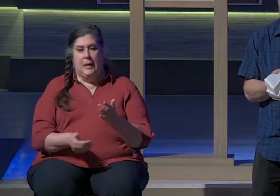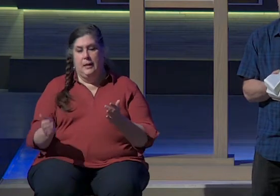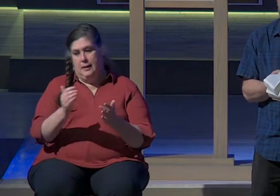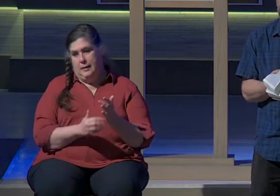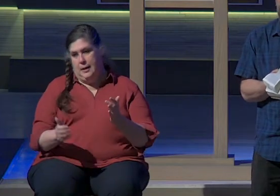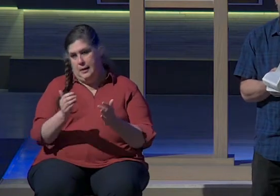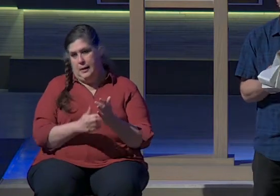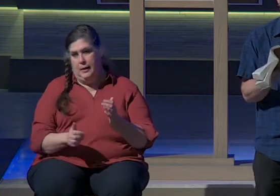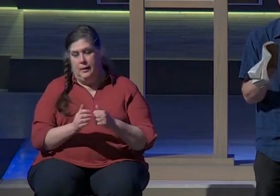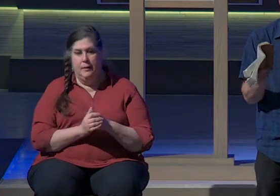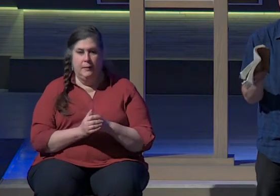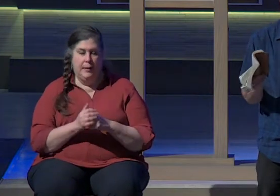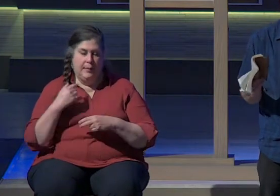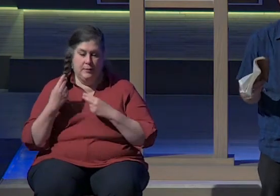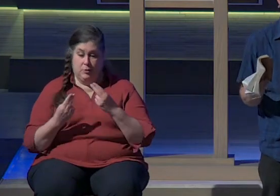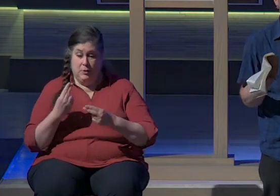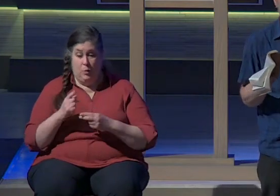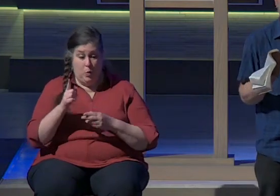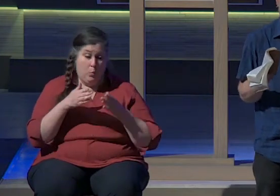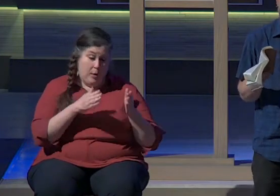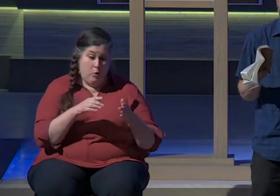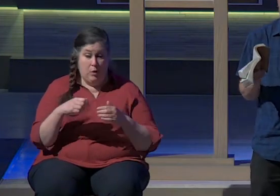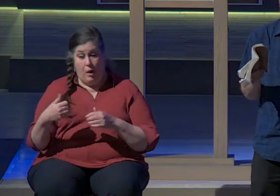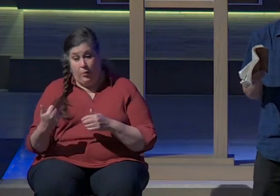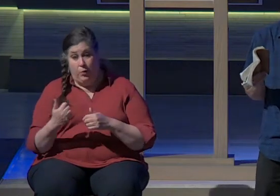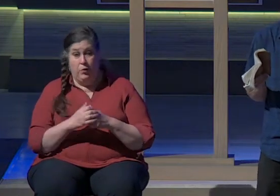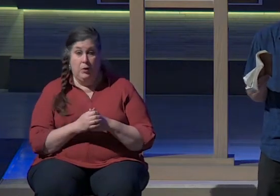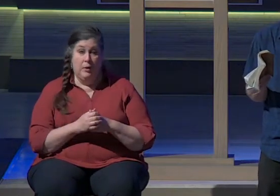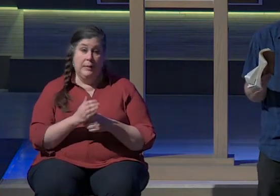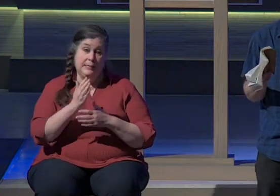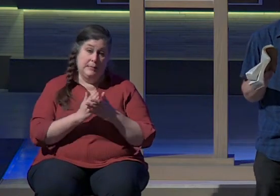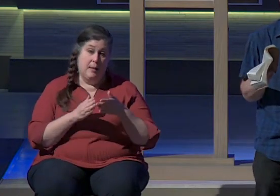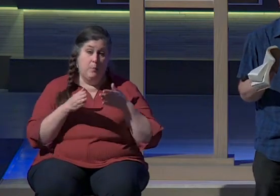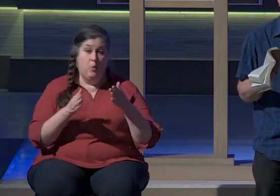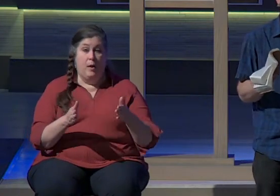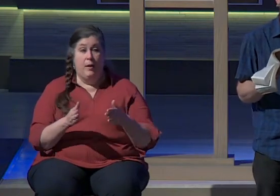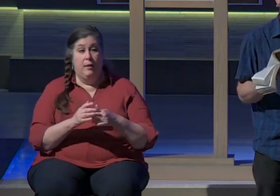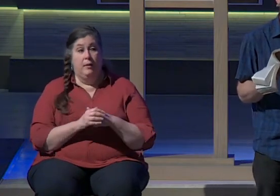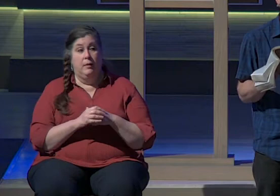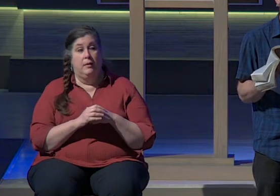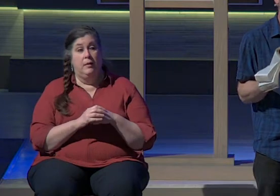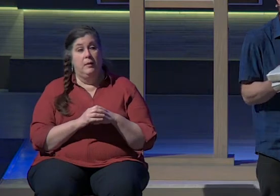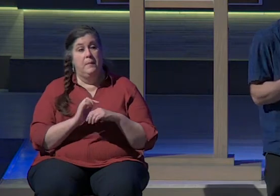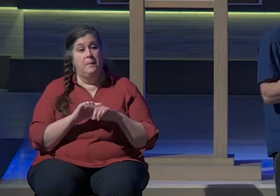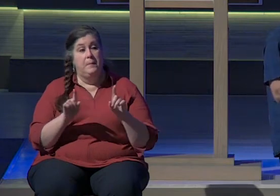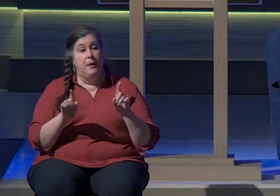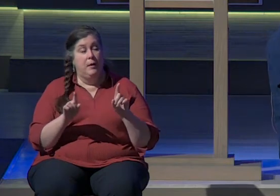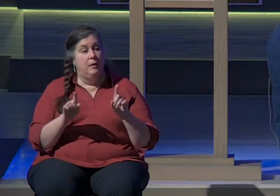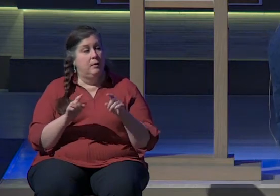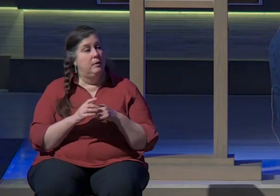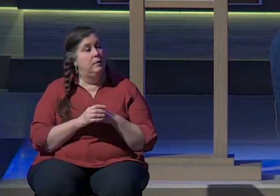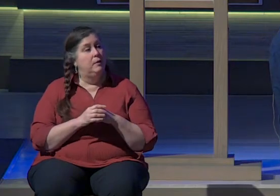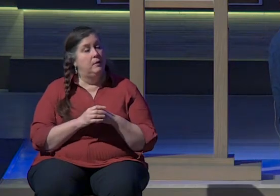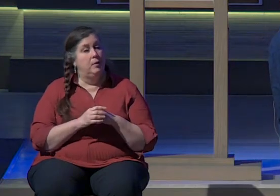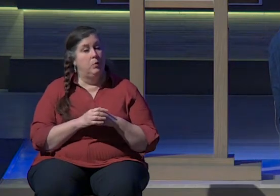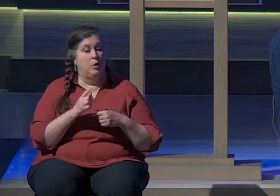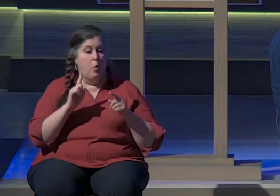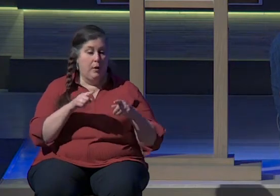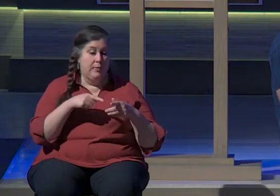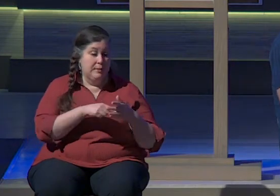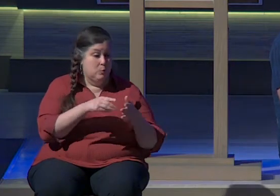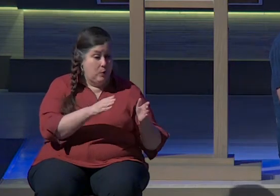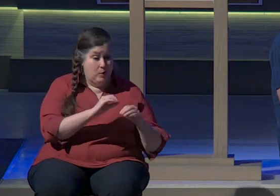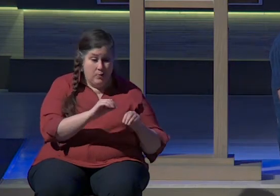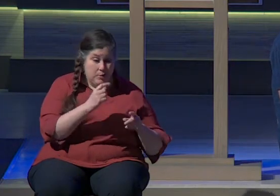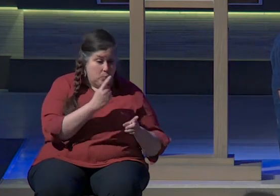people. In one way or another, in some facet of difference, but it's, look, we've been going this way, nothing's